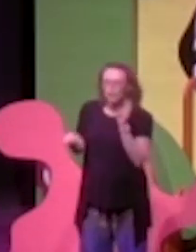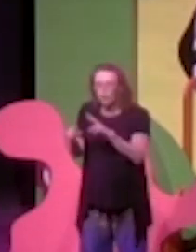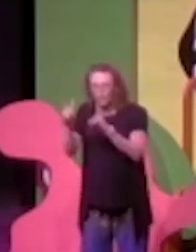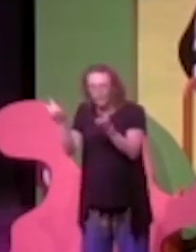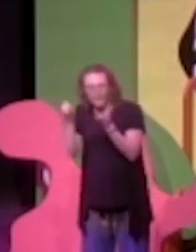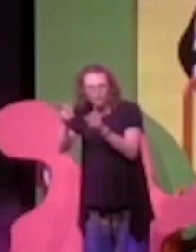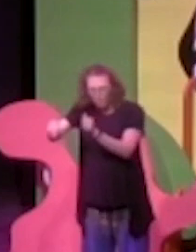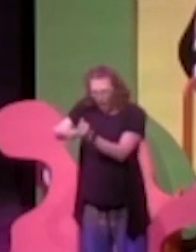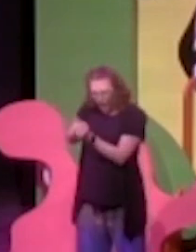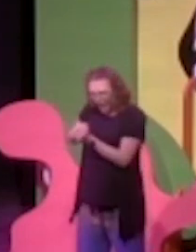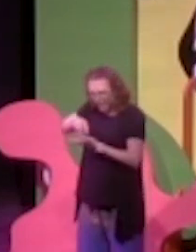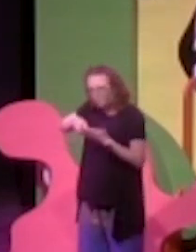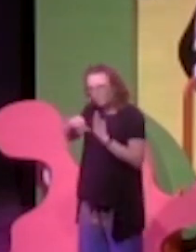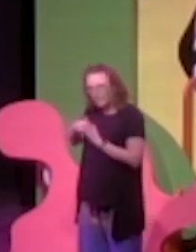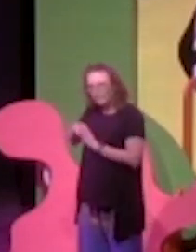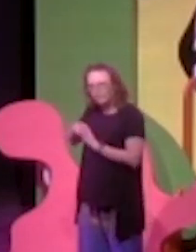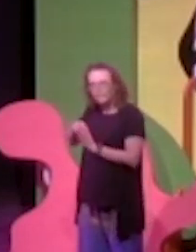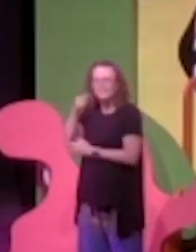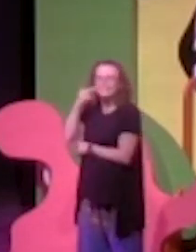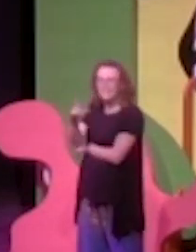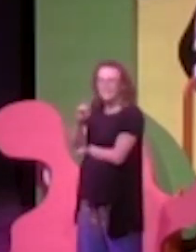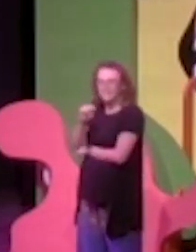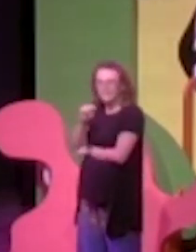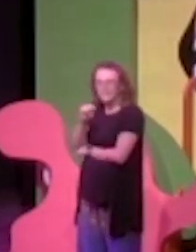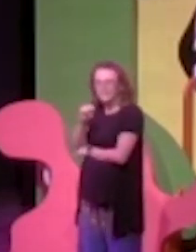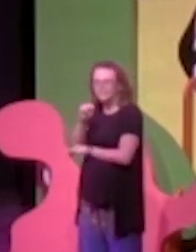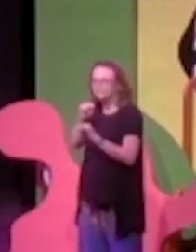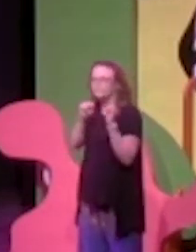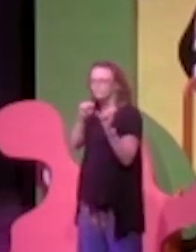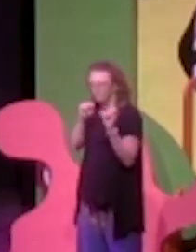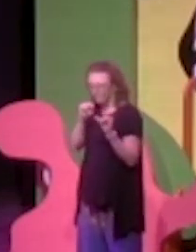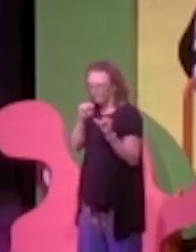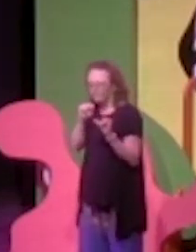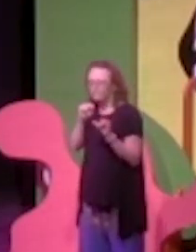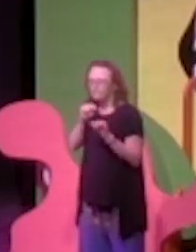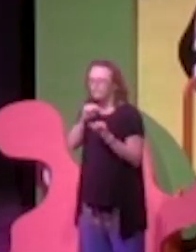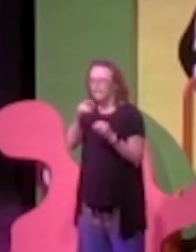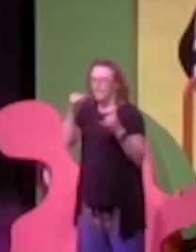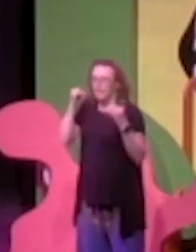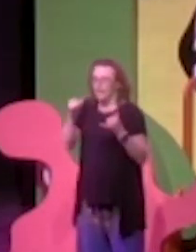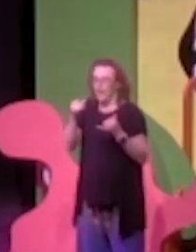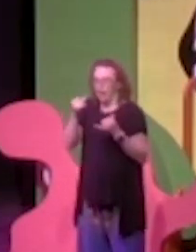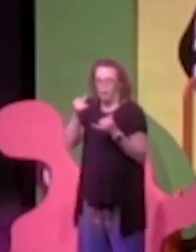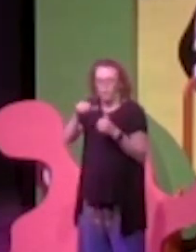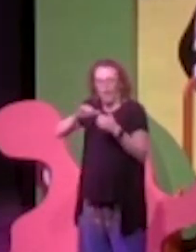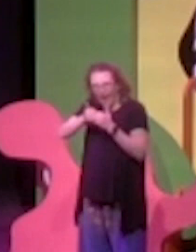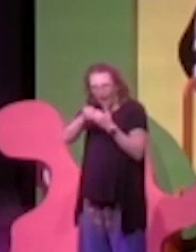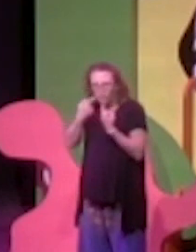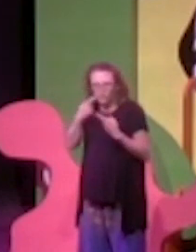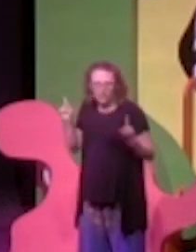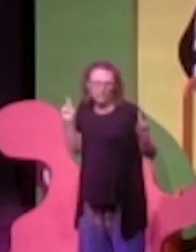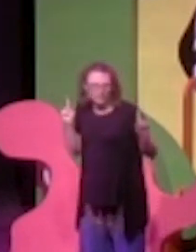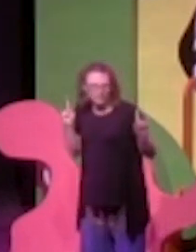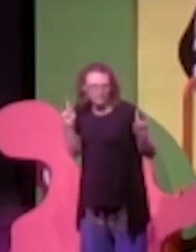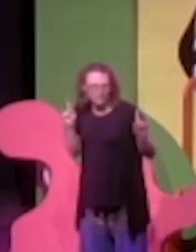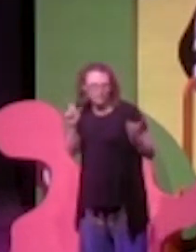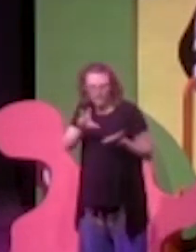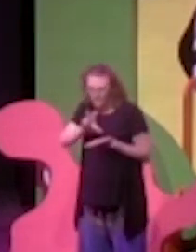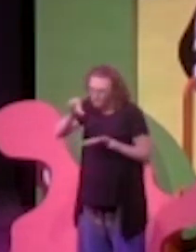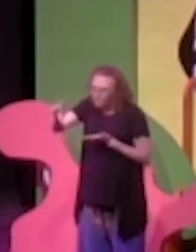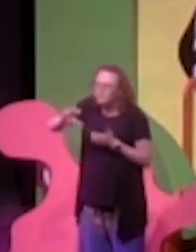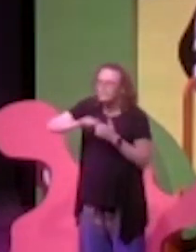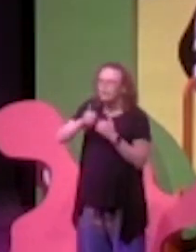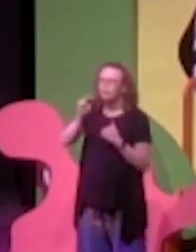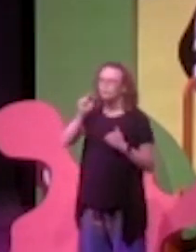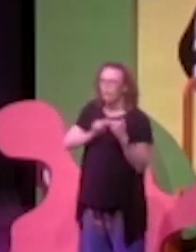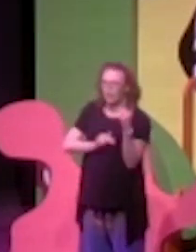want, okay? But that's about energy. So where you're investing your energy, invest in what you wanna build. Yeah, mm-hmm. Yep. Yep.